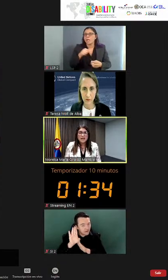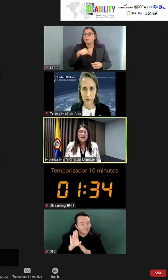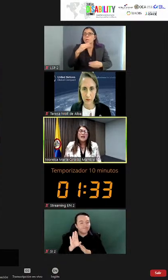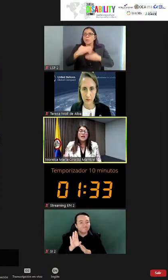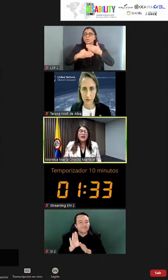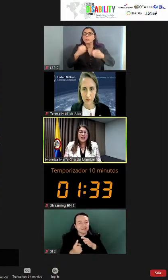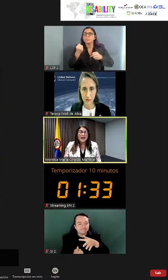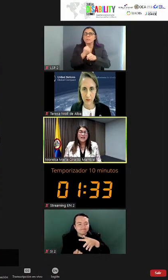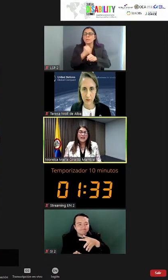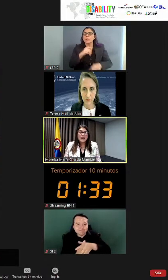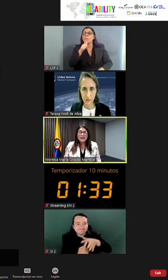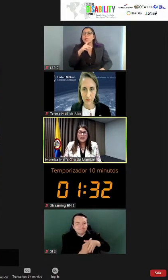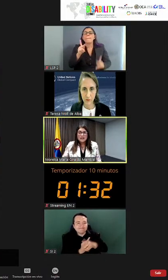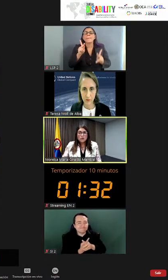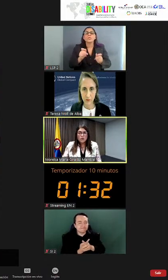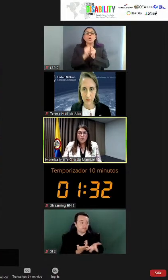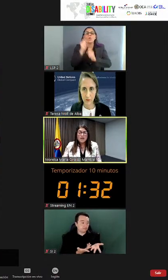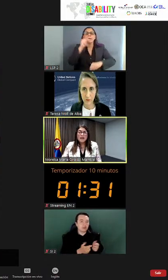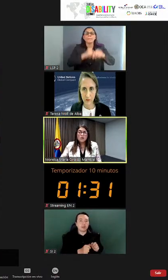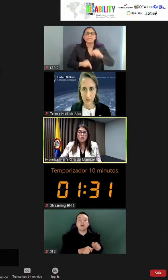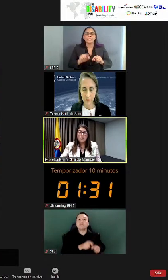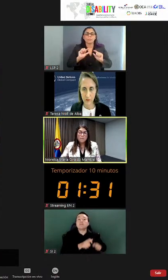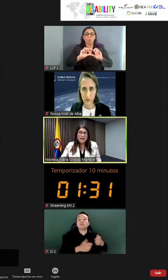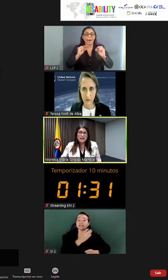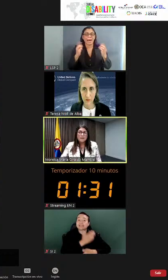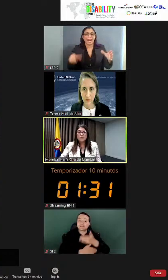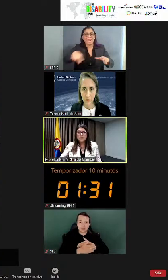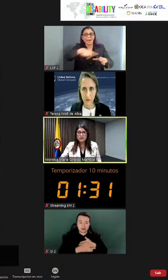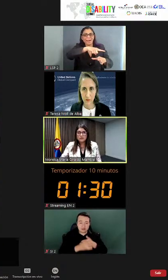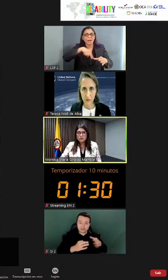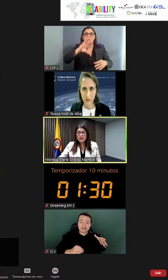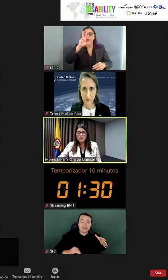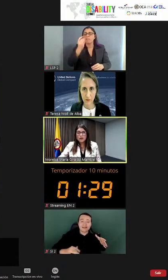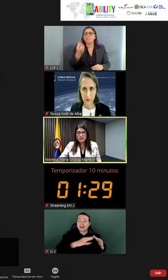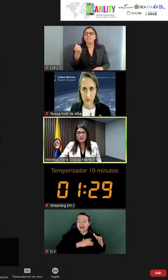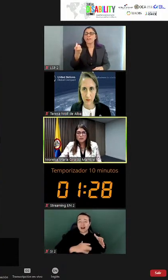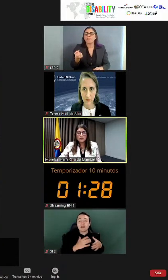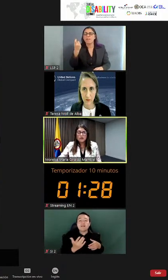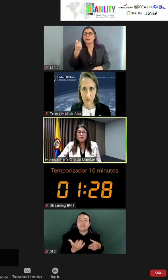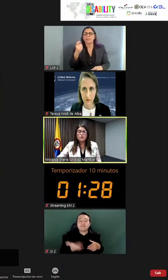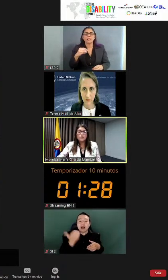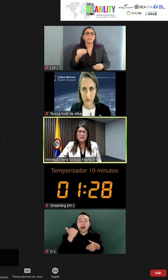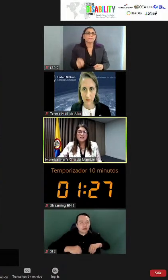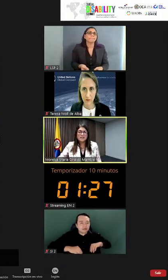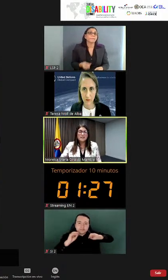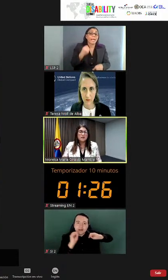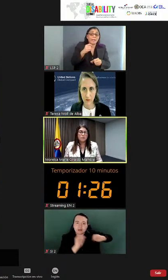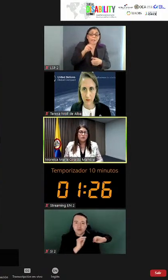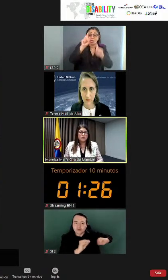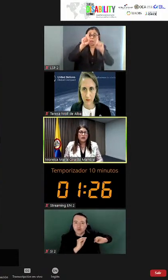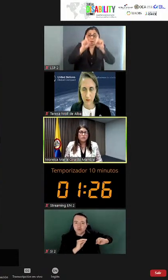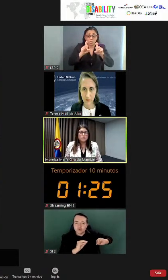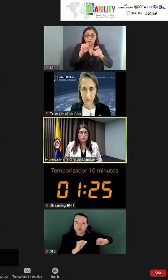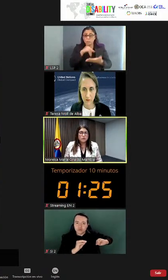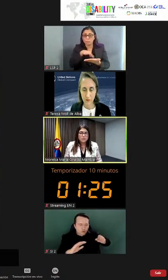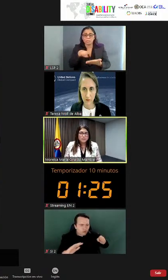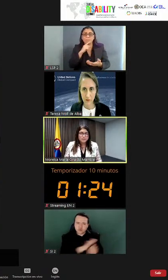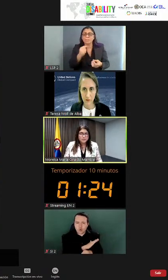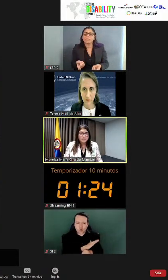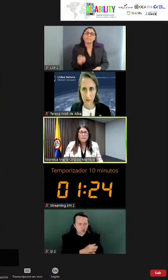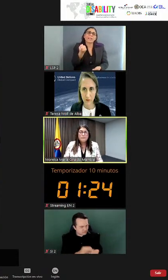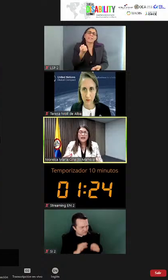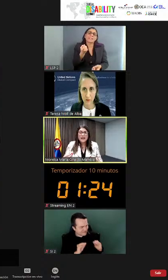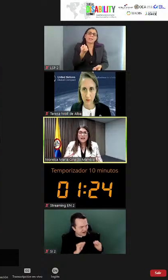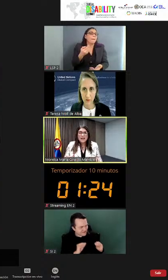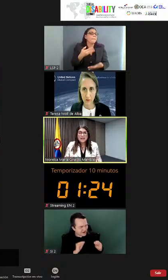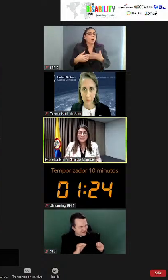faces several challenges because persons with disabilities still don't comply enough education processes